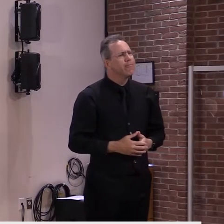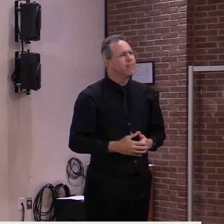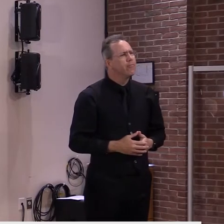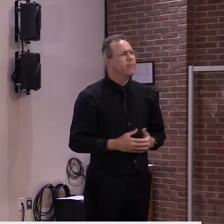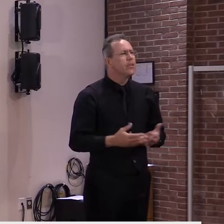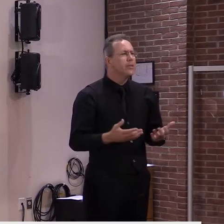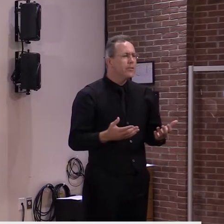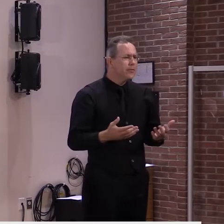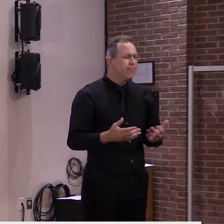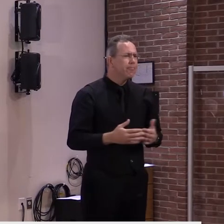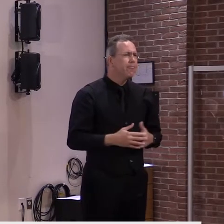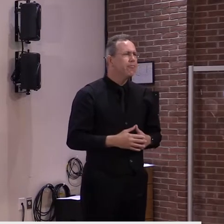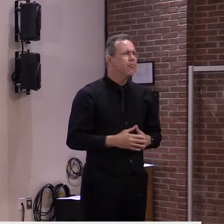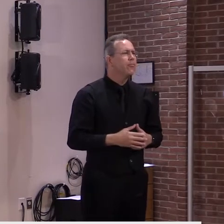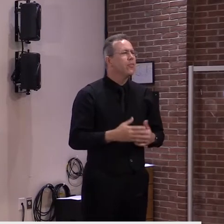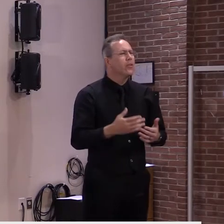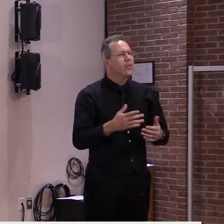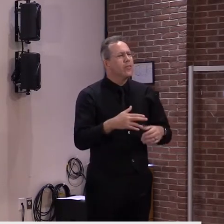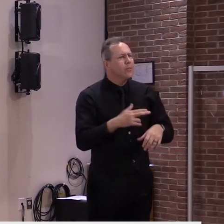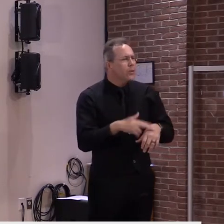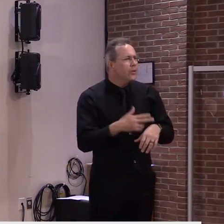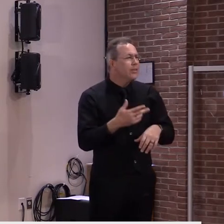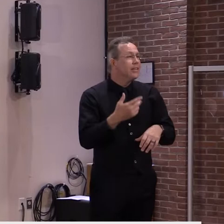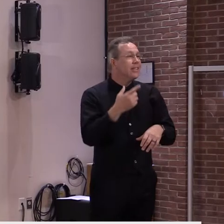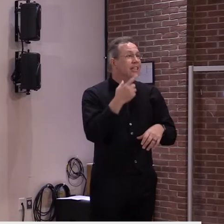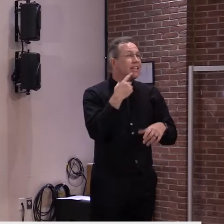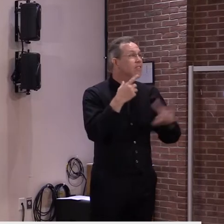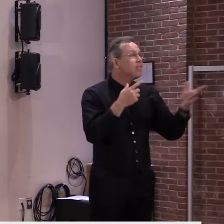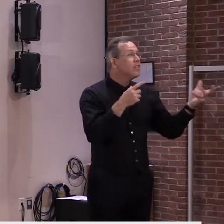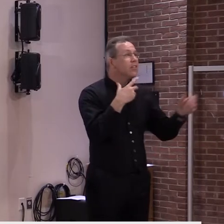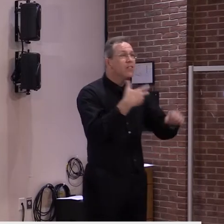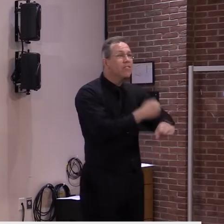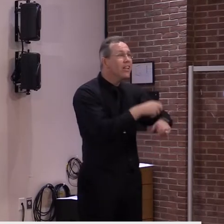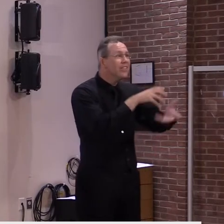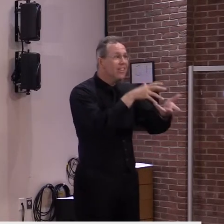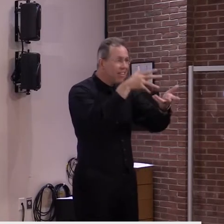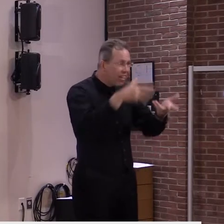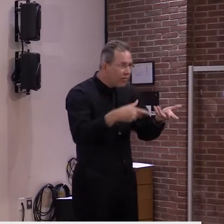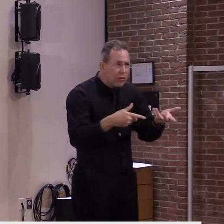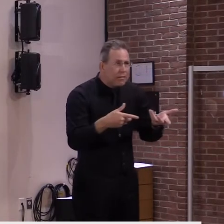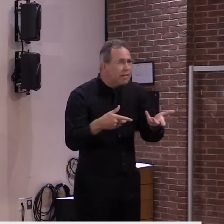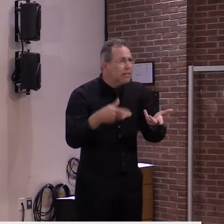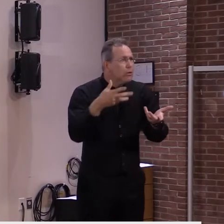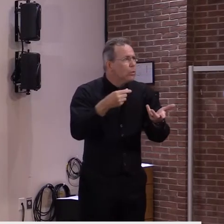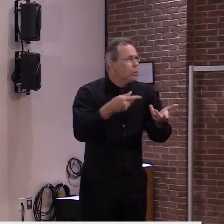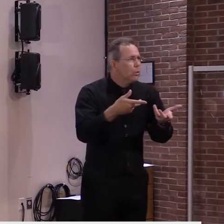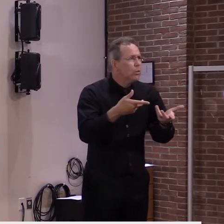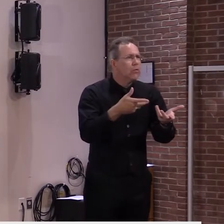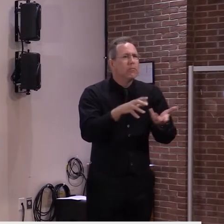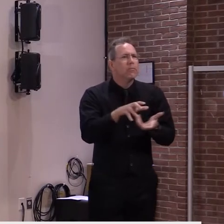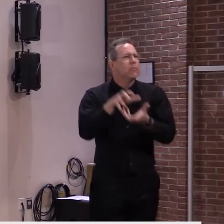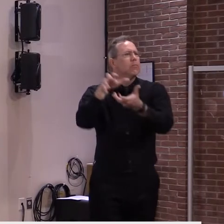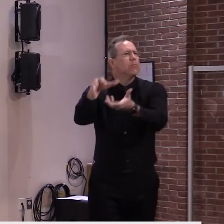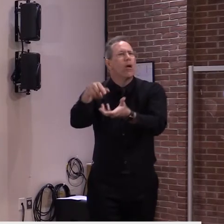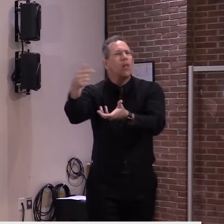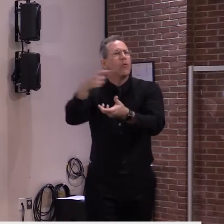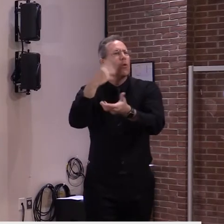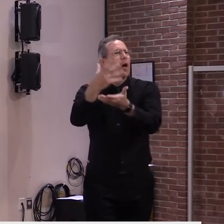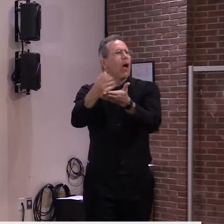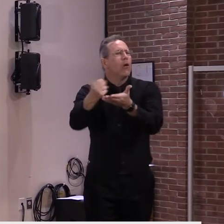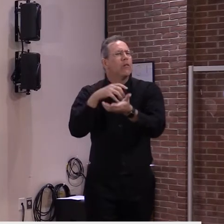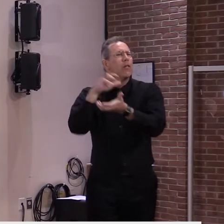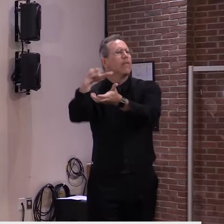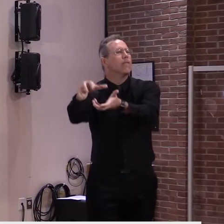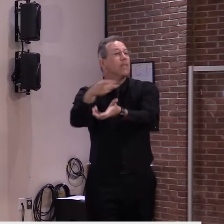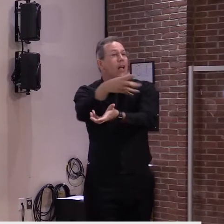We will use vaccine in other clinics because we can at various times. But if you think through the